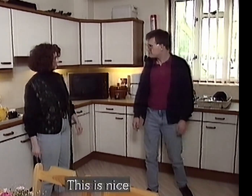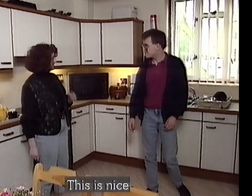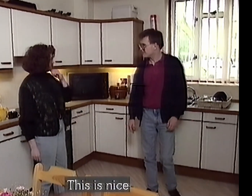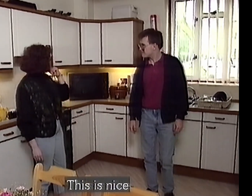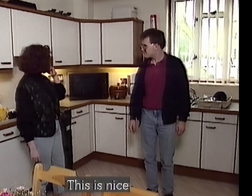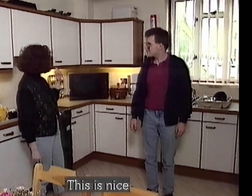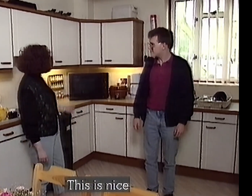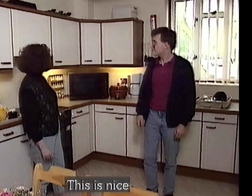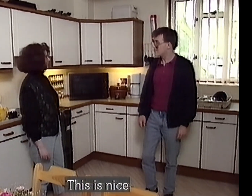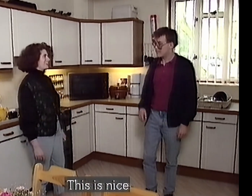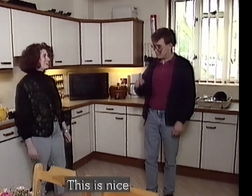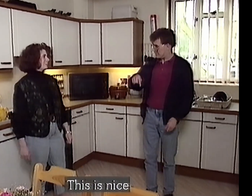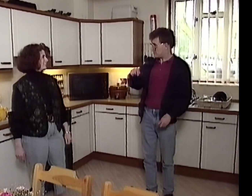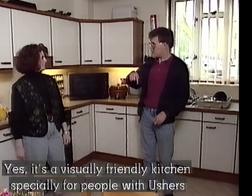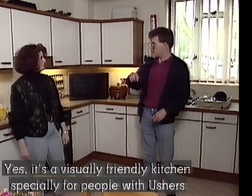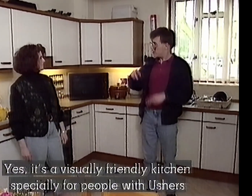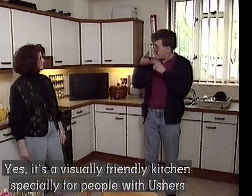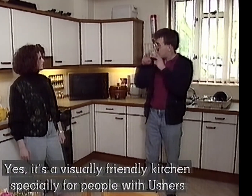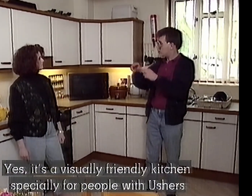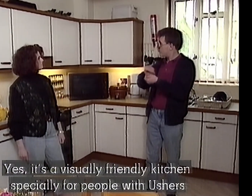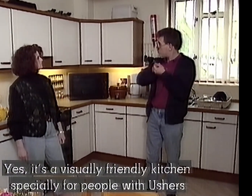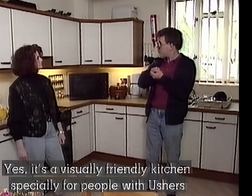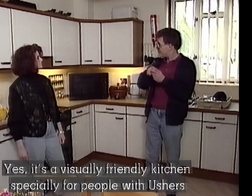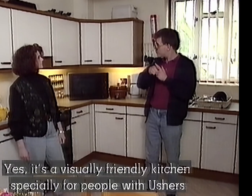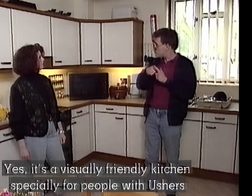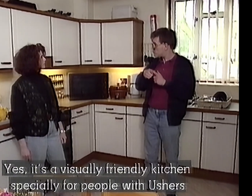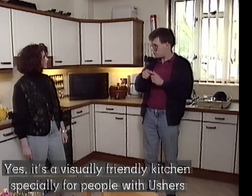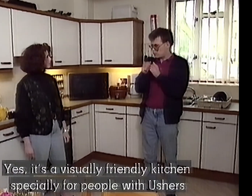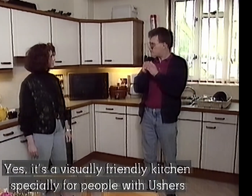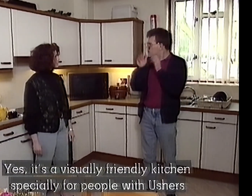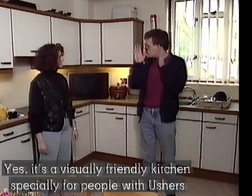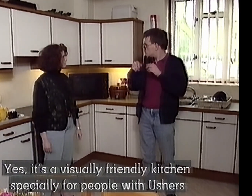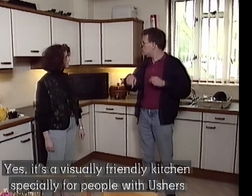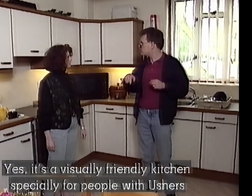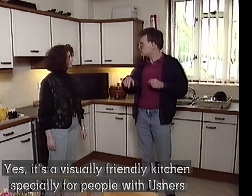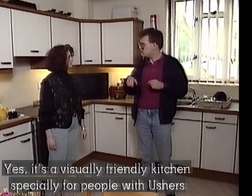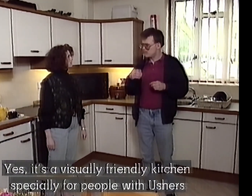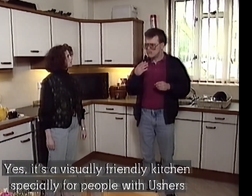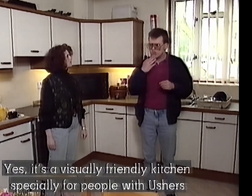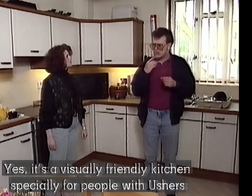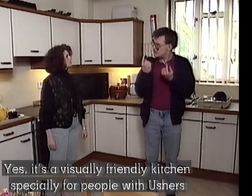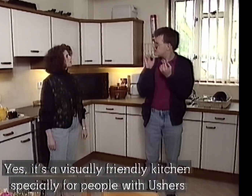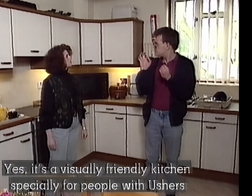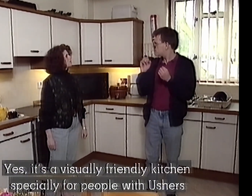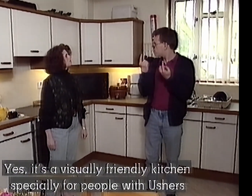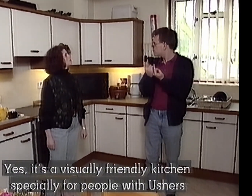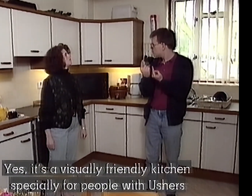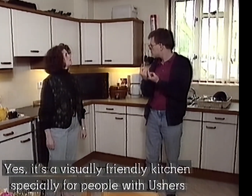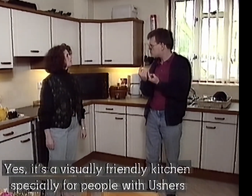Oh, this is nice. Yeah, it's a visually friendly kitchen, especially for people with ushers.